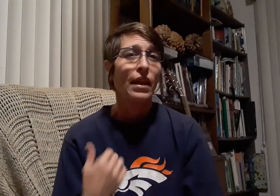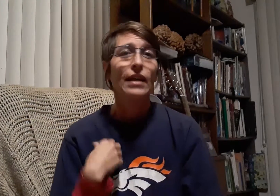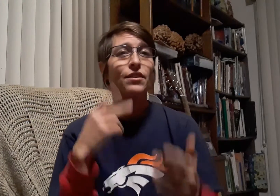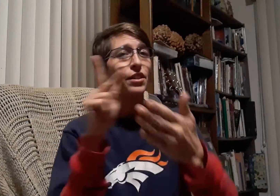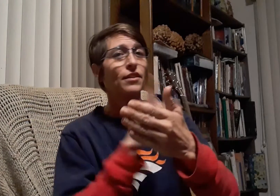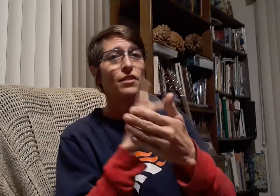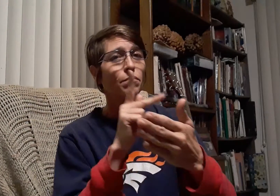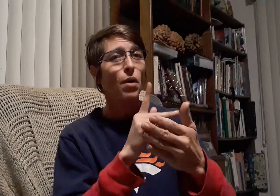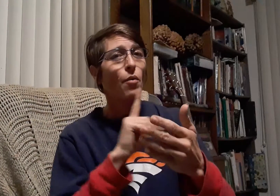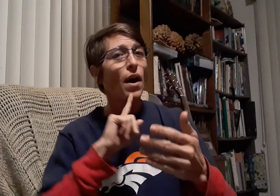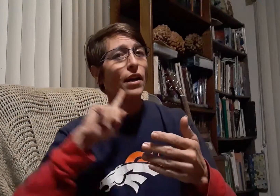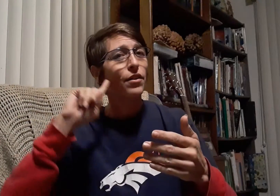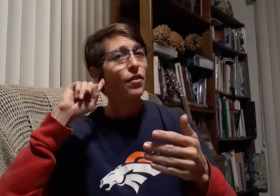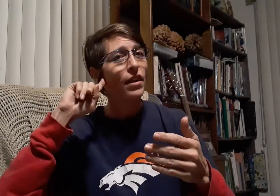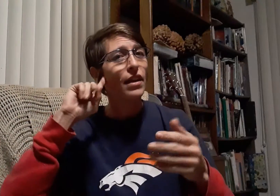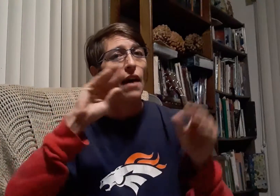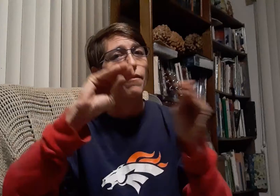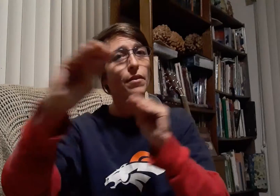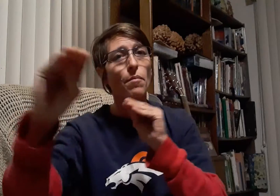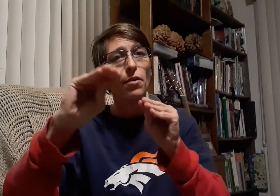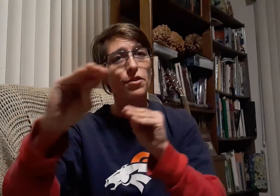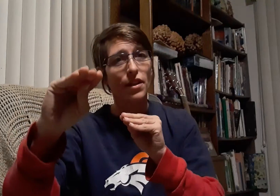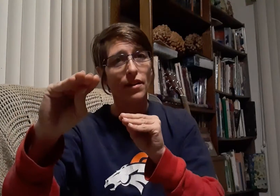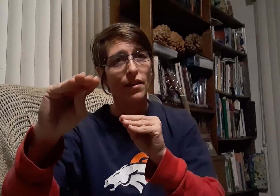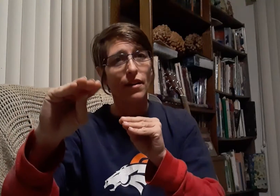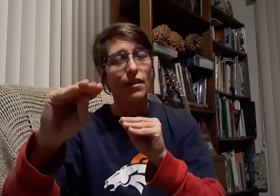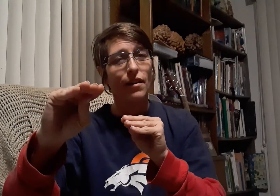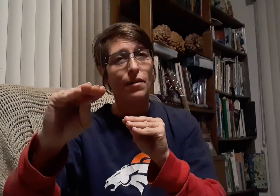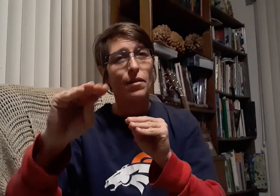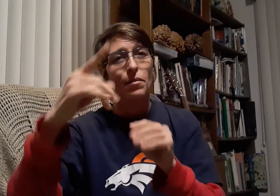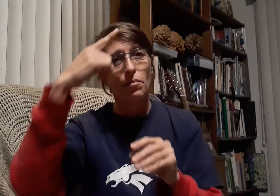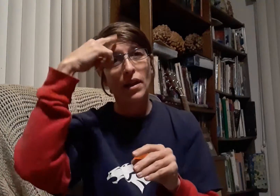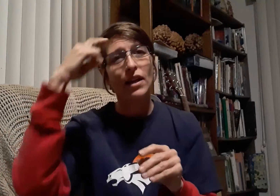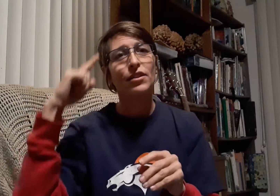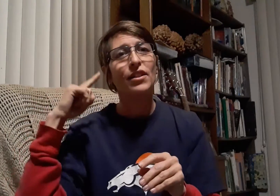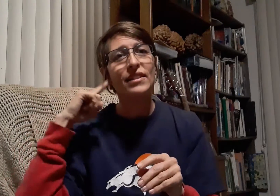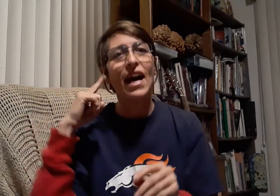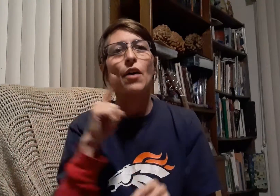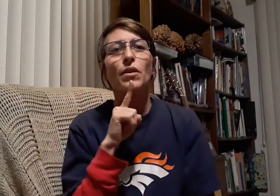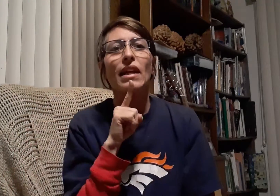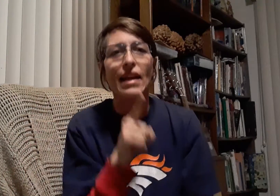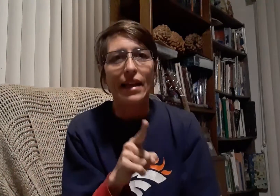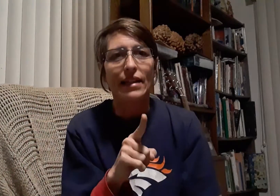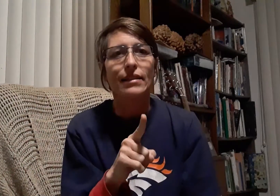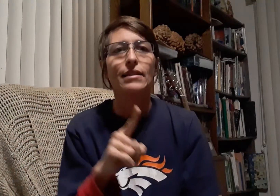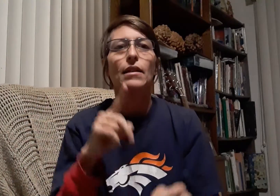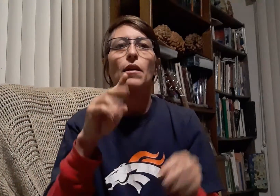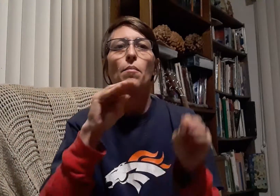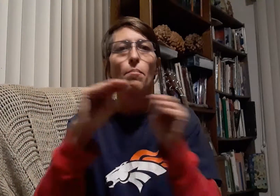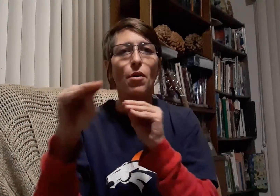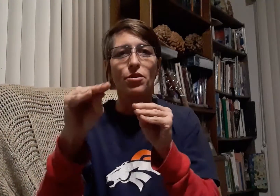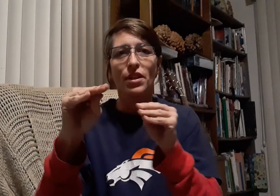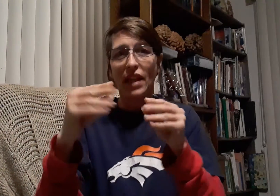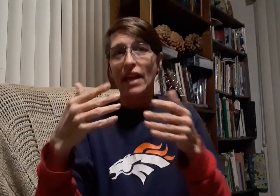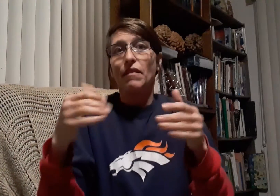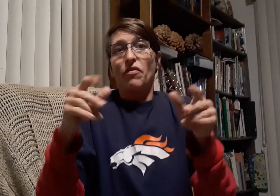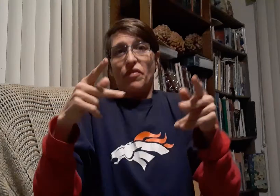It's just as poetic to the deaf in motion, because our sound is motion. Like,